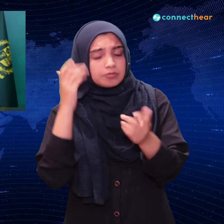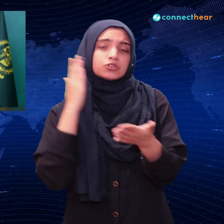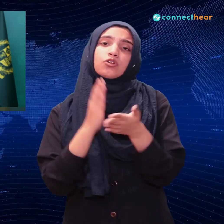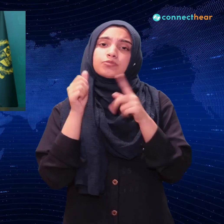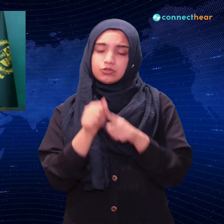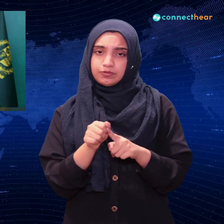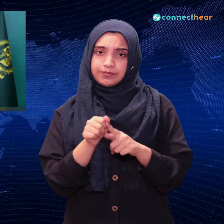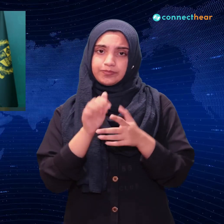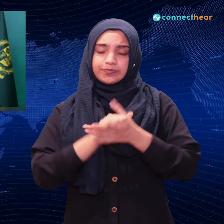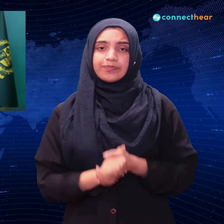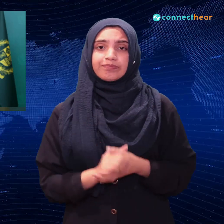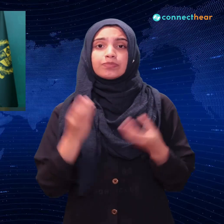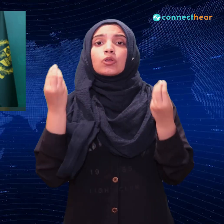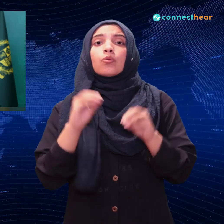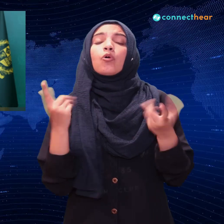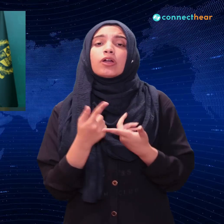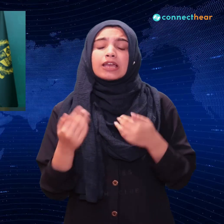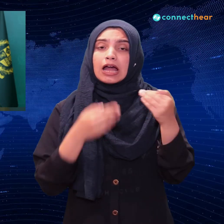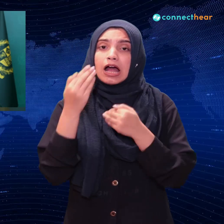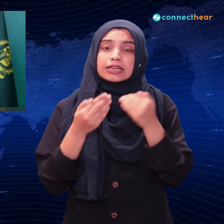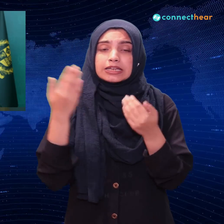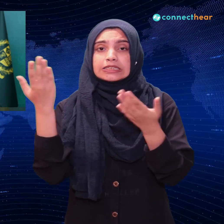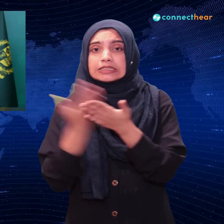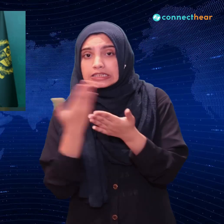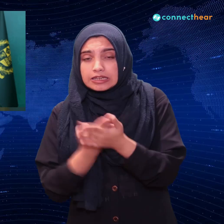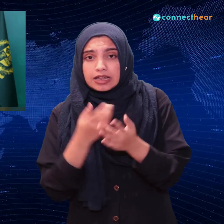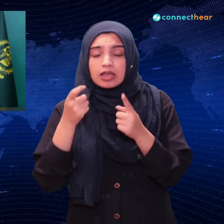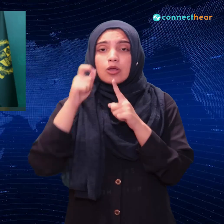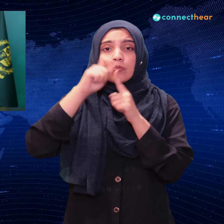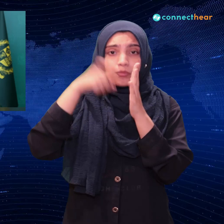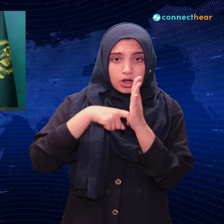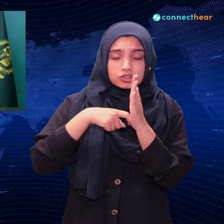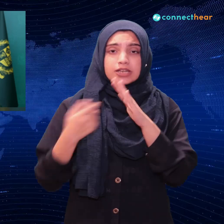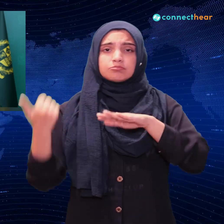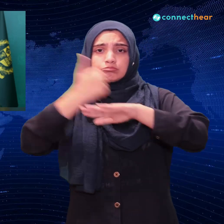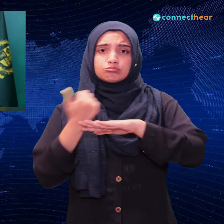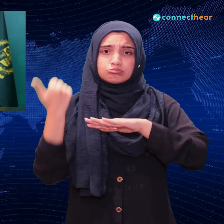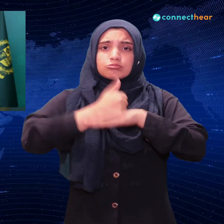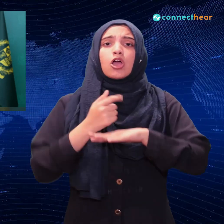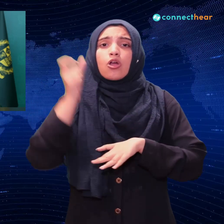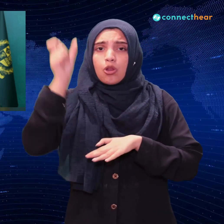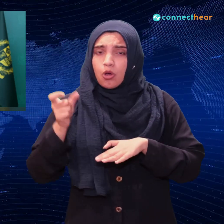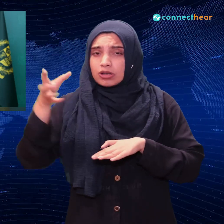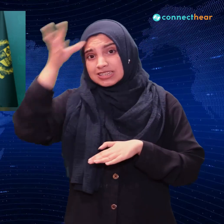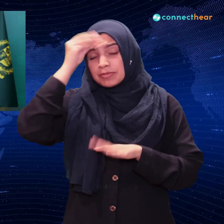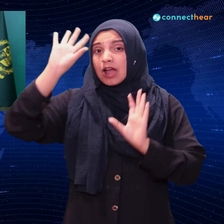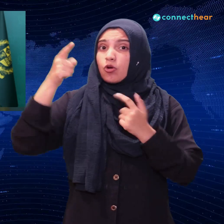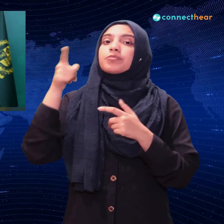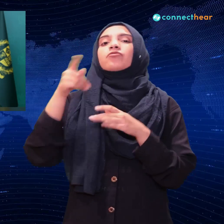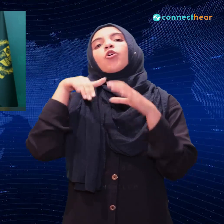the recommendations of the Secretary General's fact-type panel should be fully implemented. Mr.